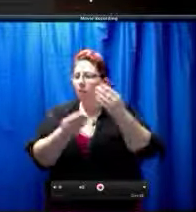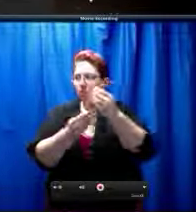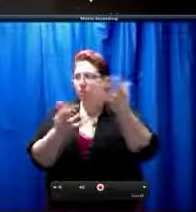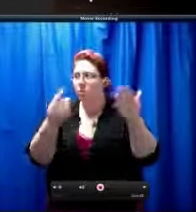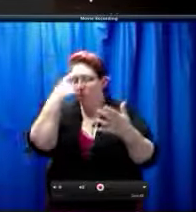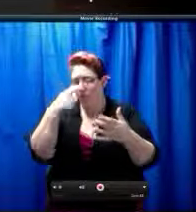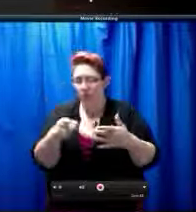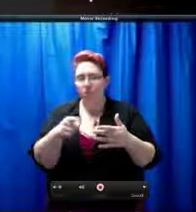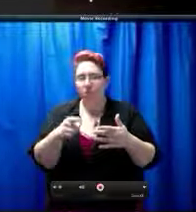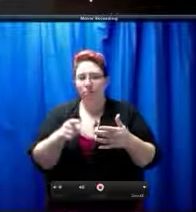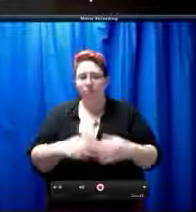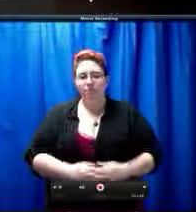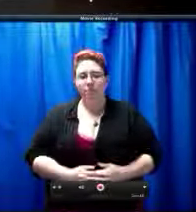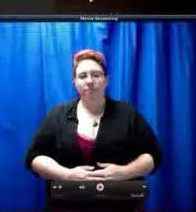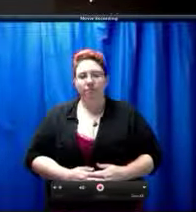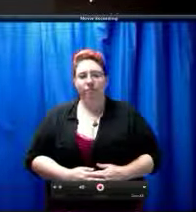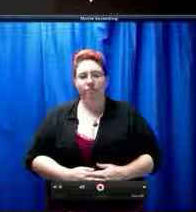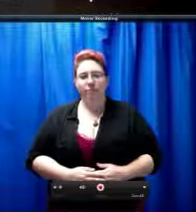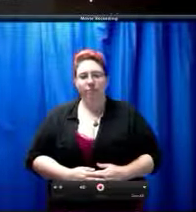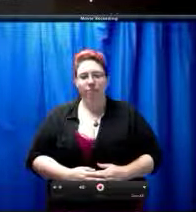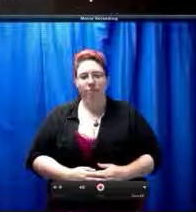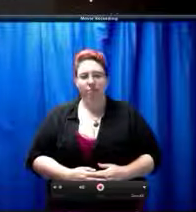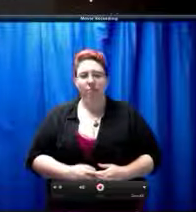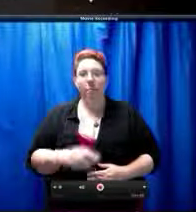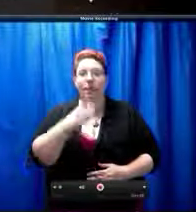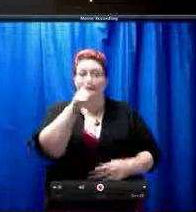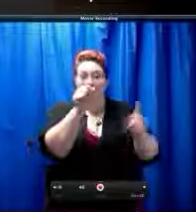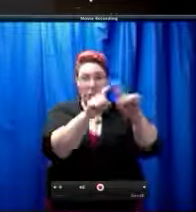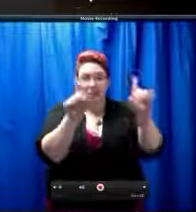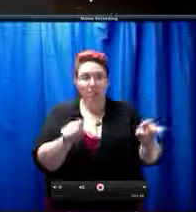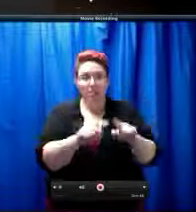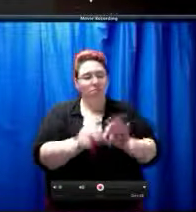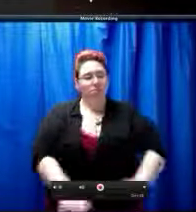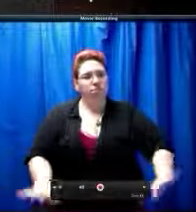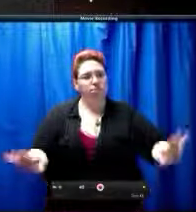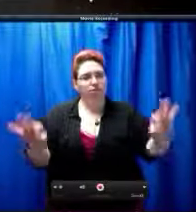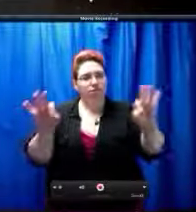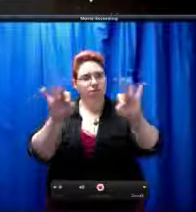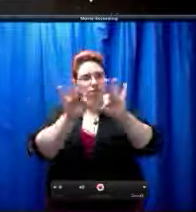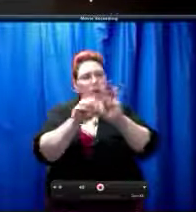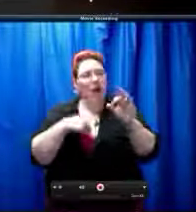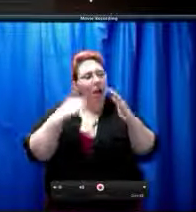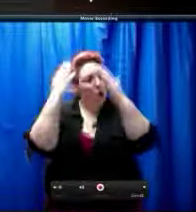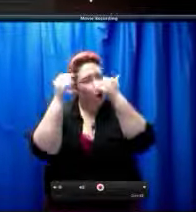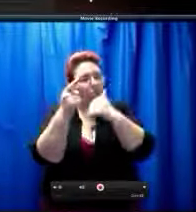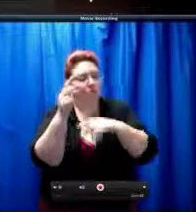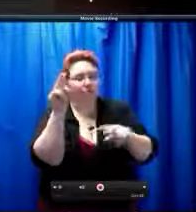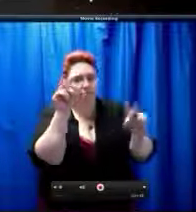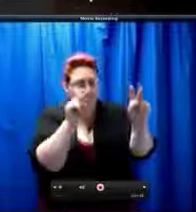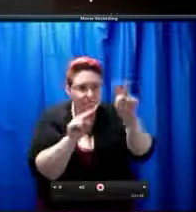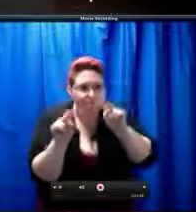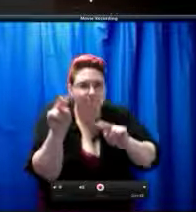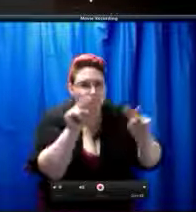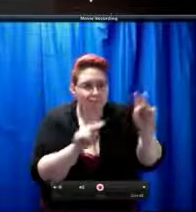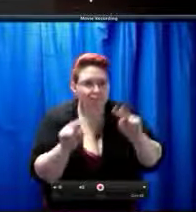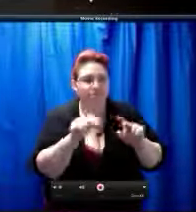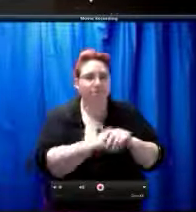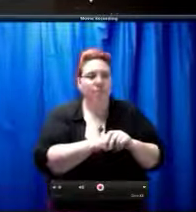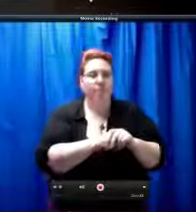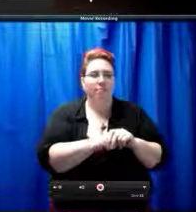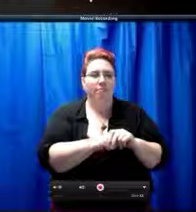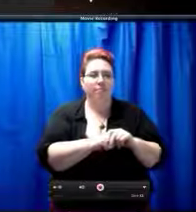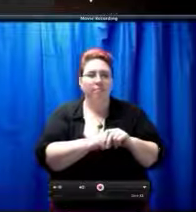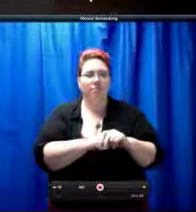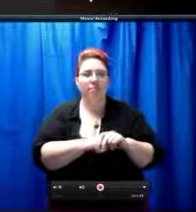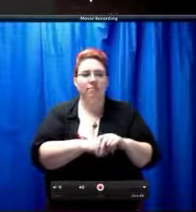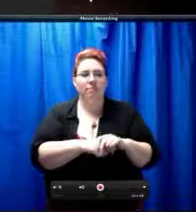information. This is a very important slide, guys, and I hope that you really look at it. This is a prom picture on the left. That means someone young,